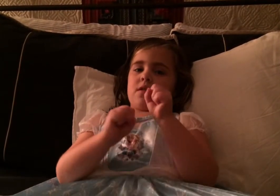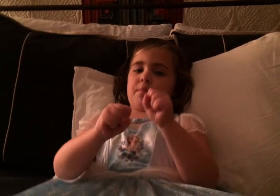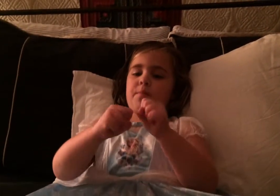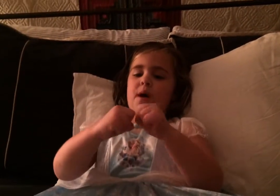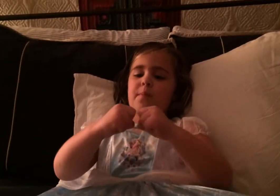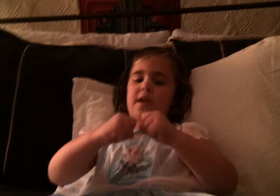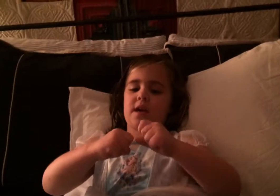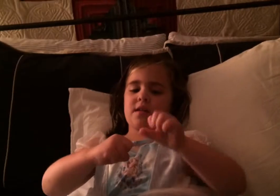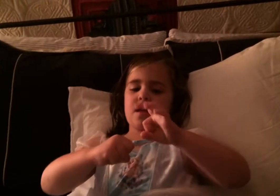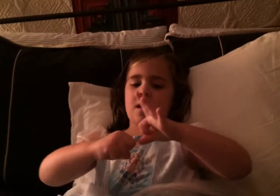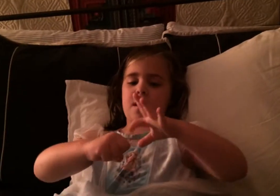Pumpkin.